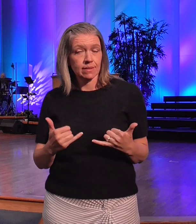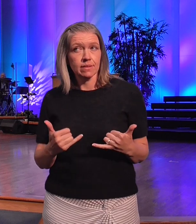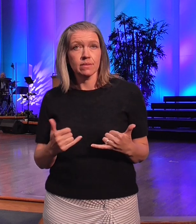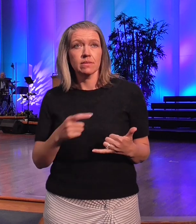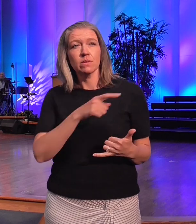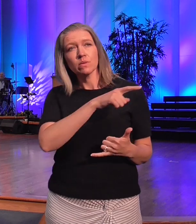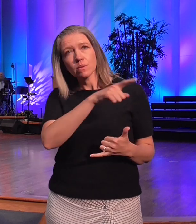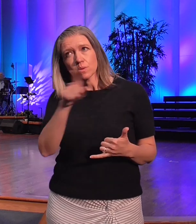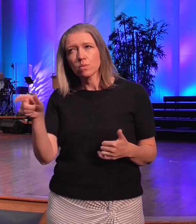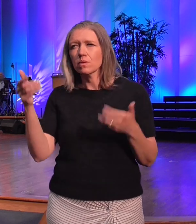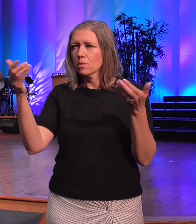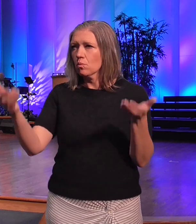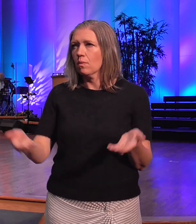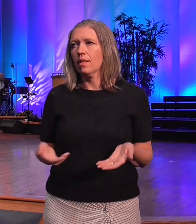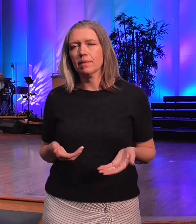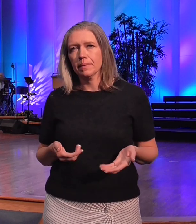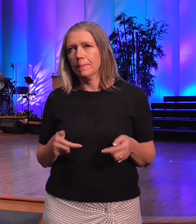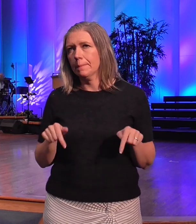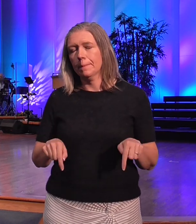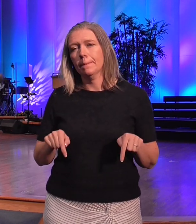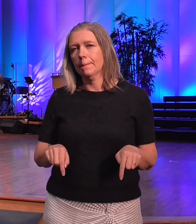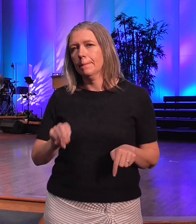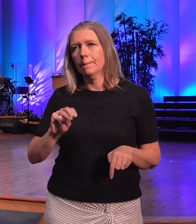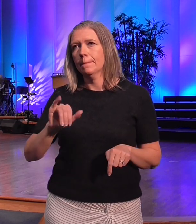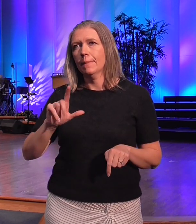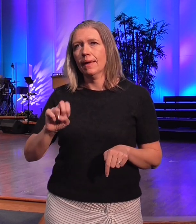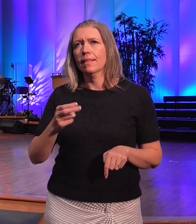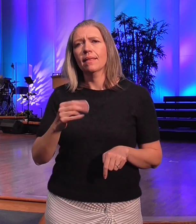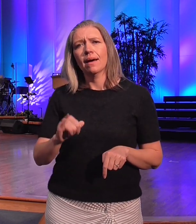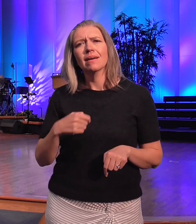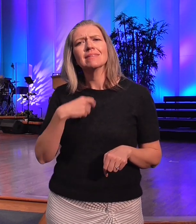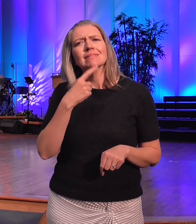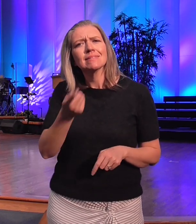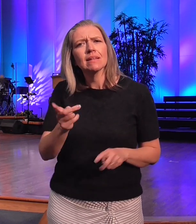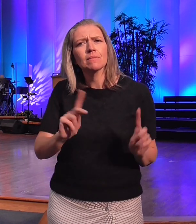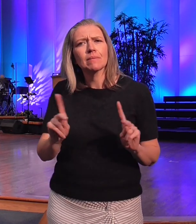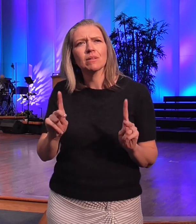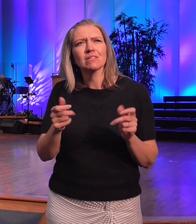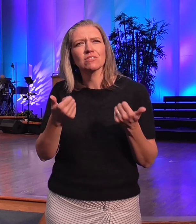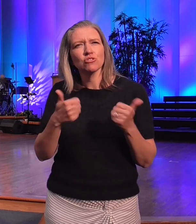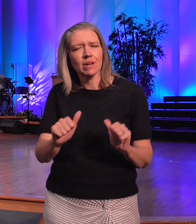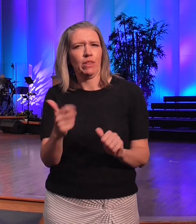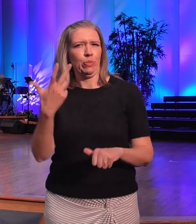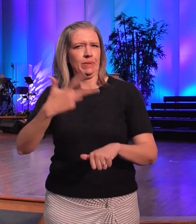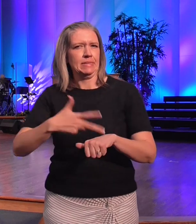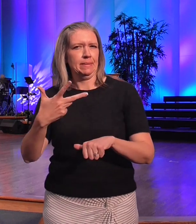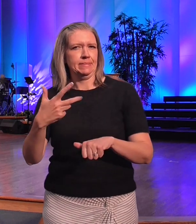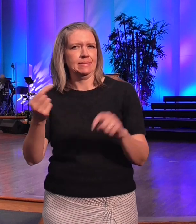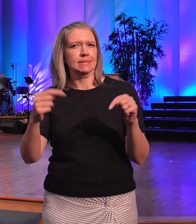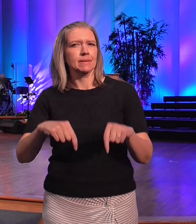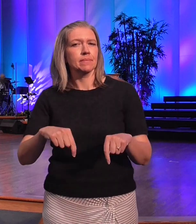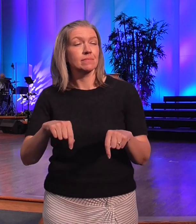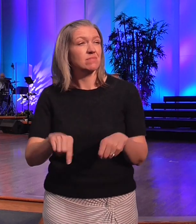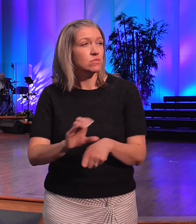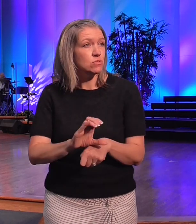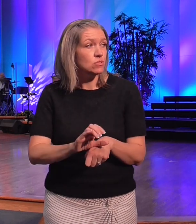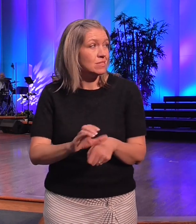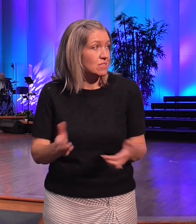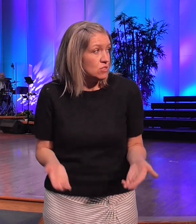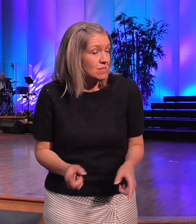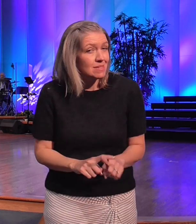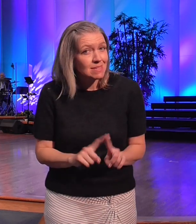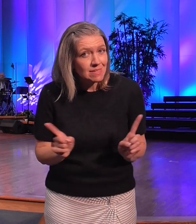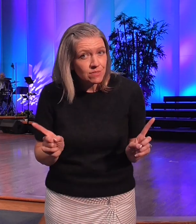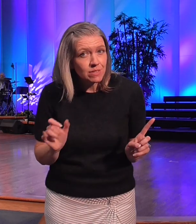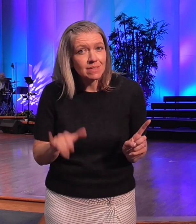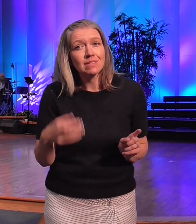are welcome always at Mile High. I always tell people, give yourself 3 tries coming to Mile High, because we're different, and that's why we love it